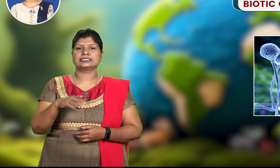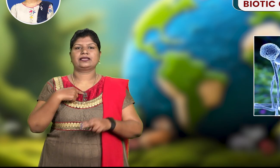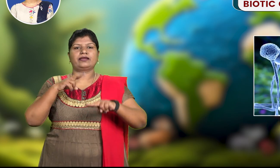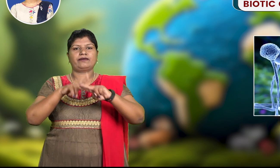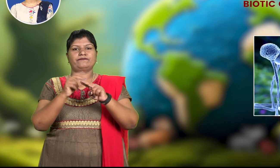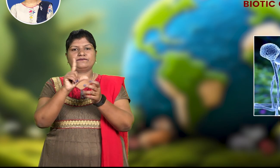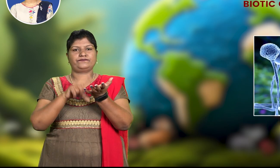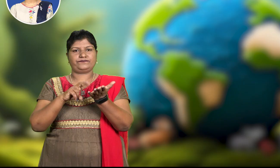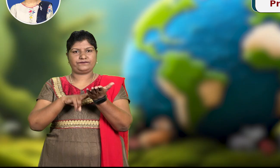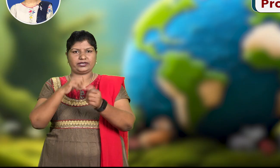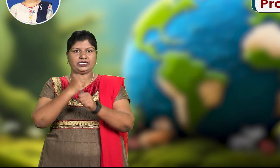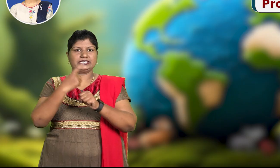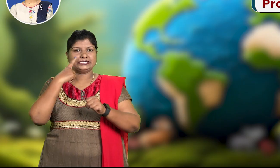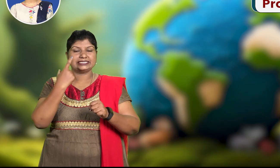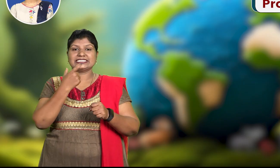fungi.